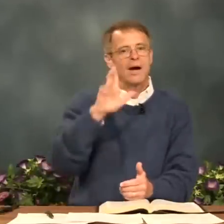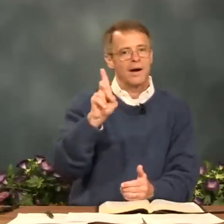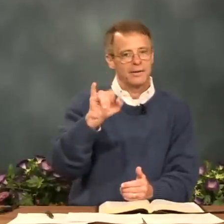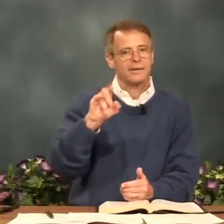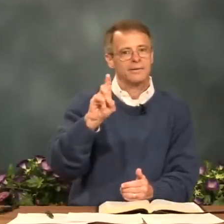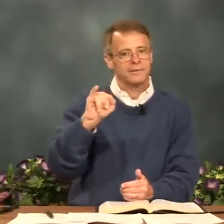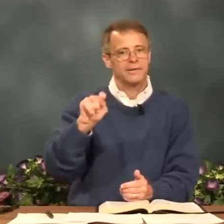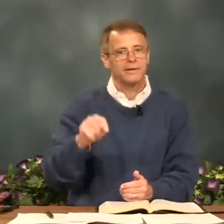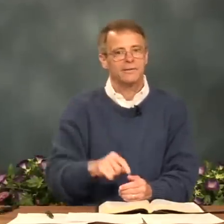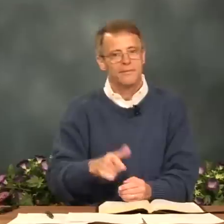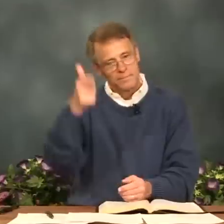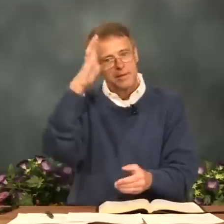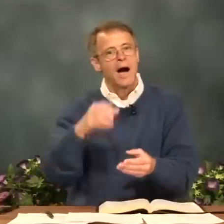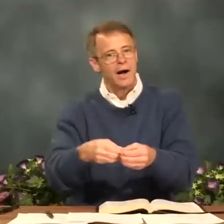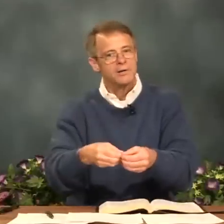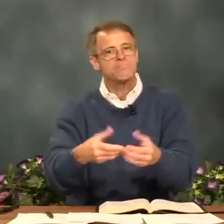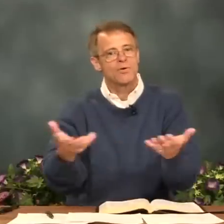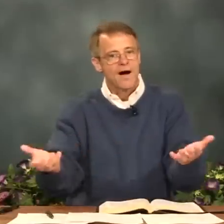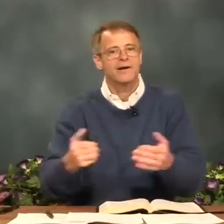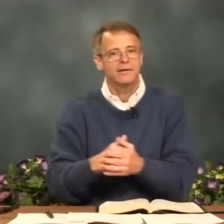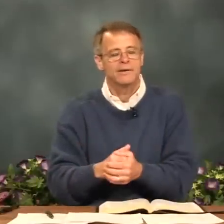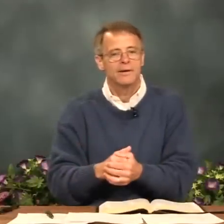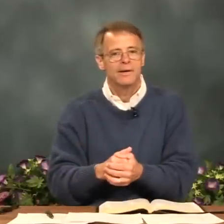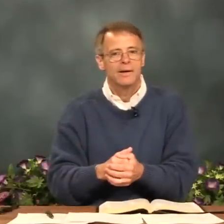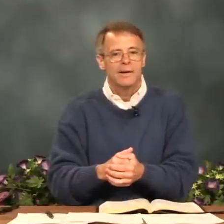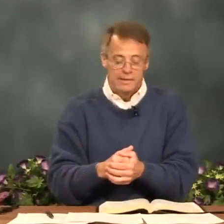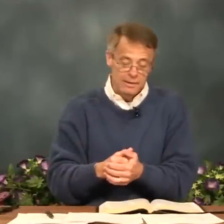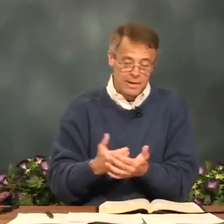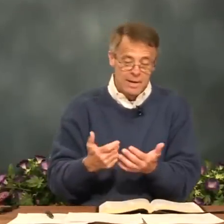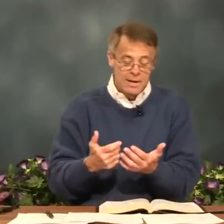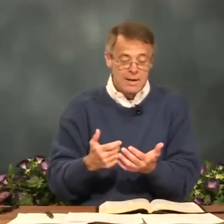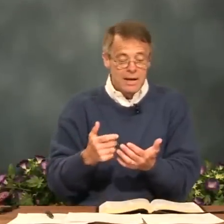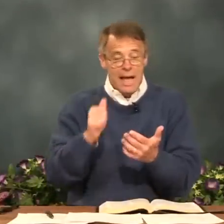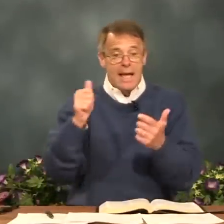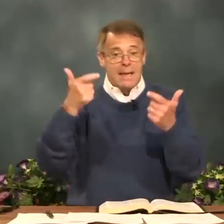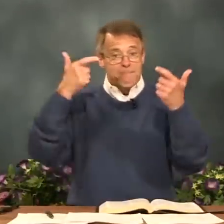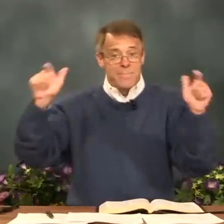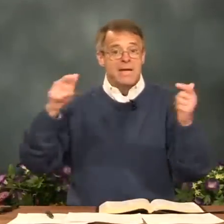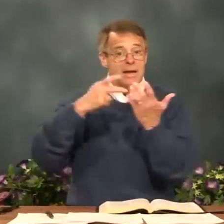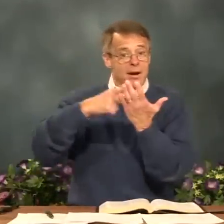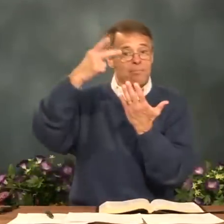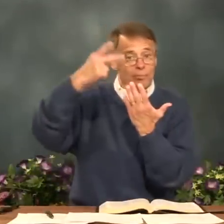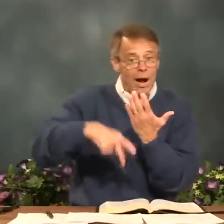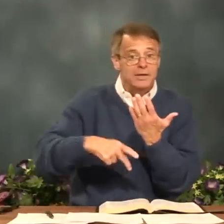God did it. God provided. Now, a big